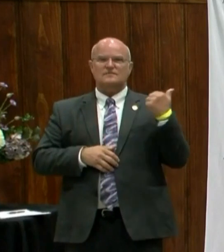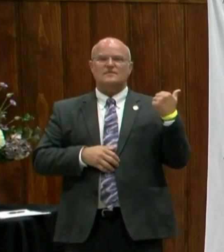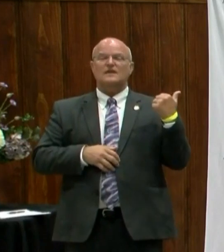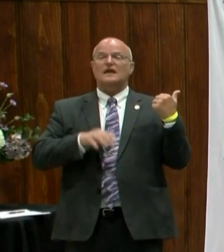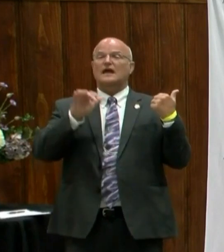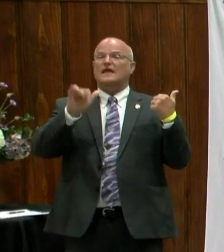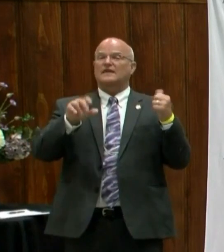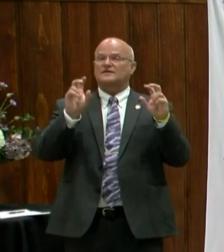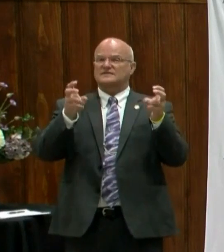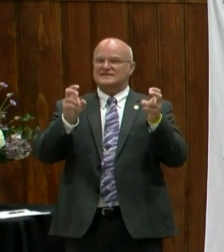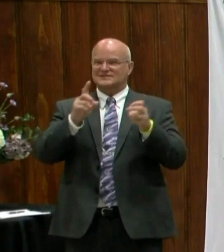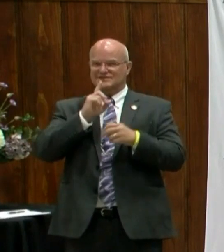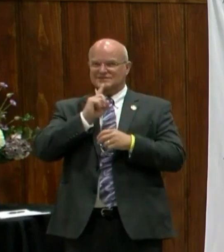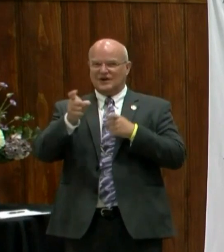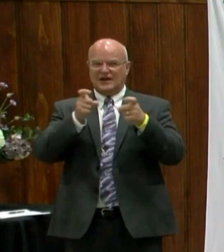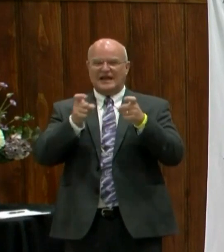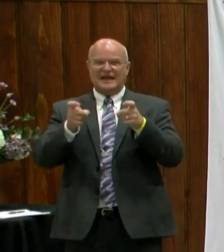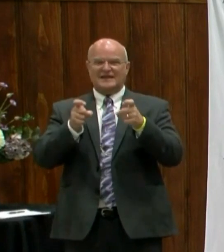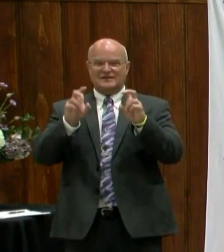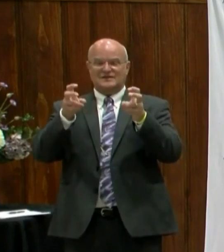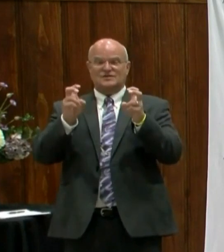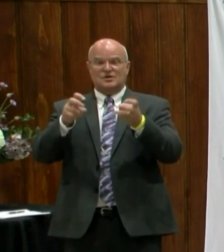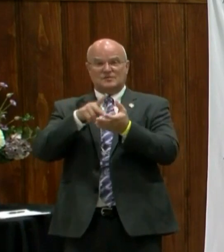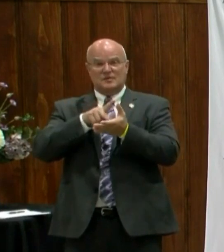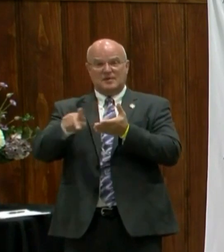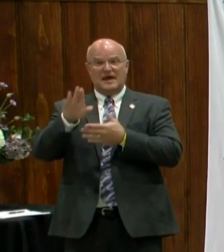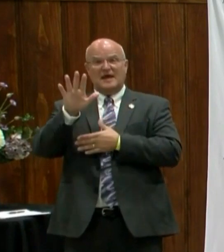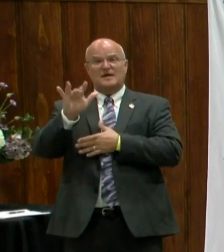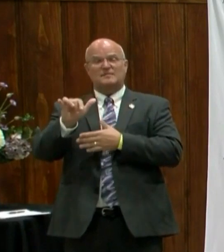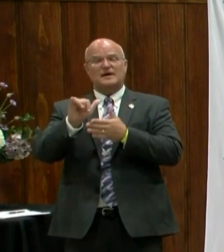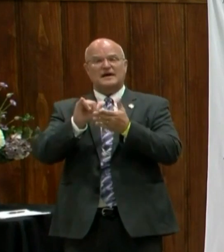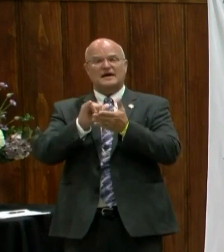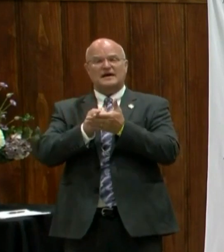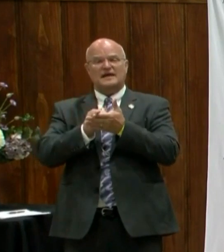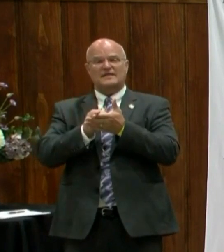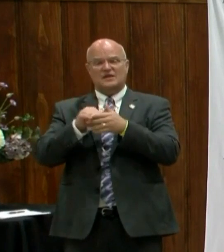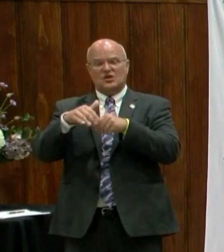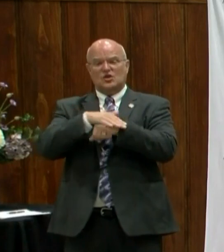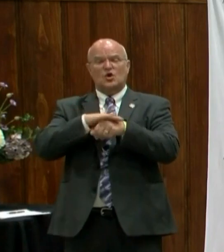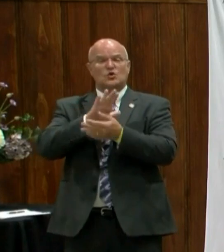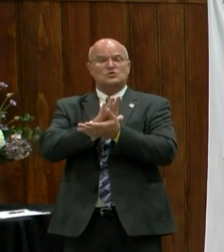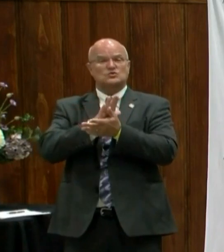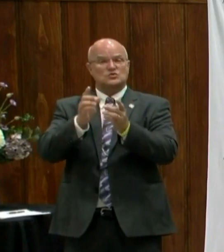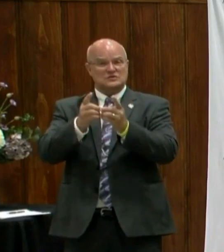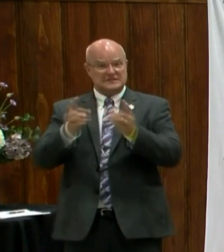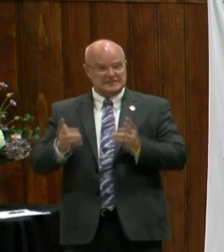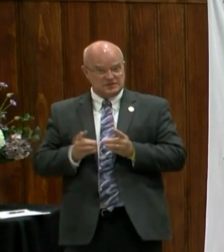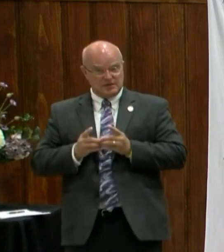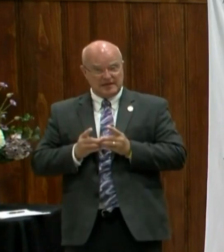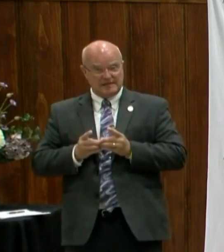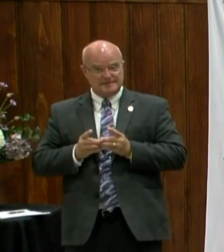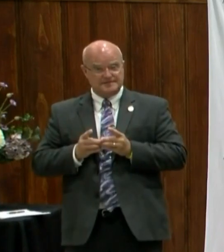Those issues are handled in terms of pay by the local school districts.